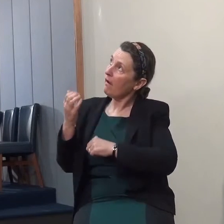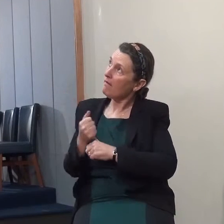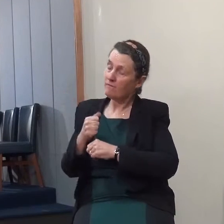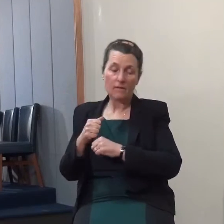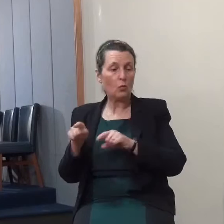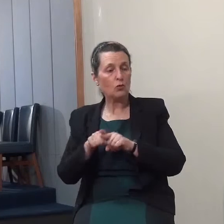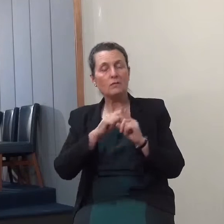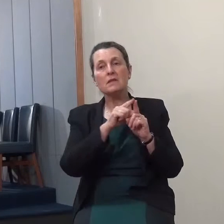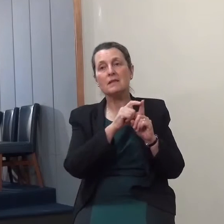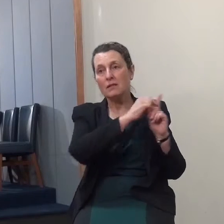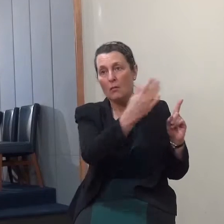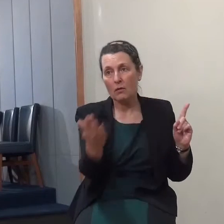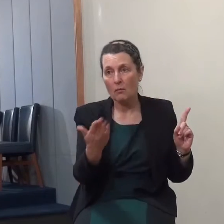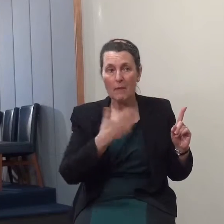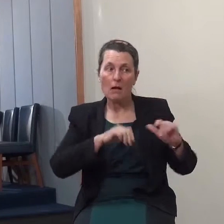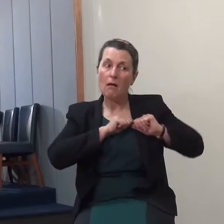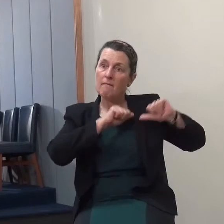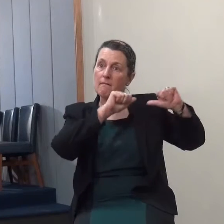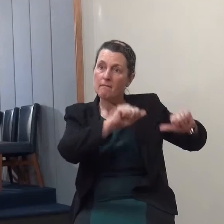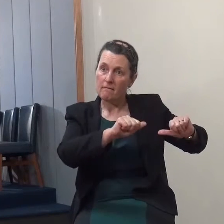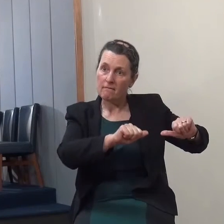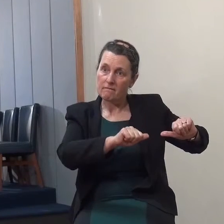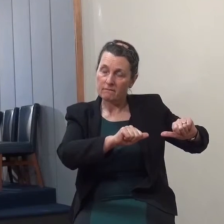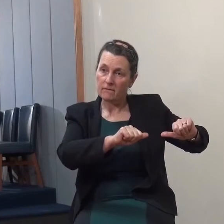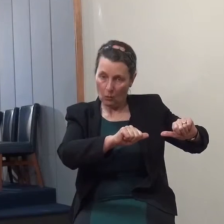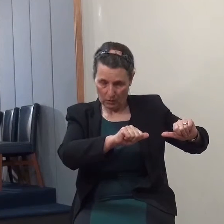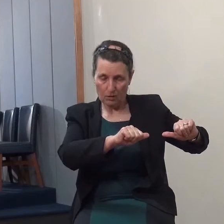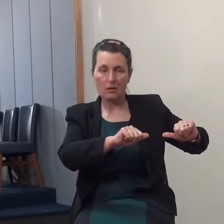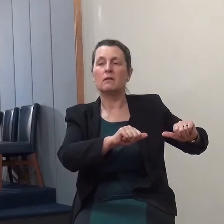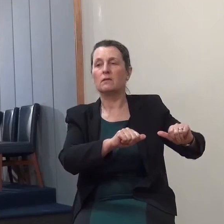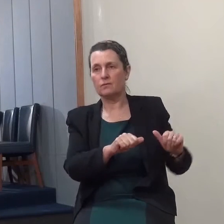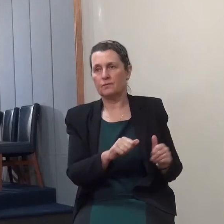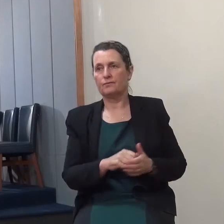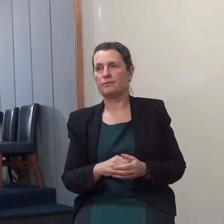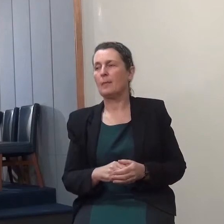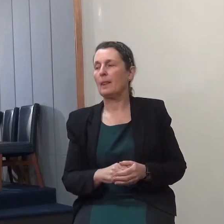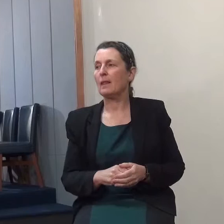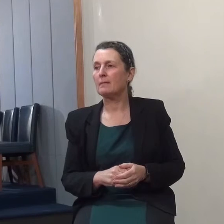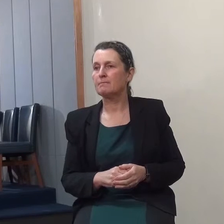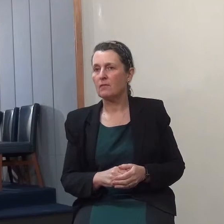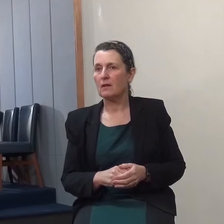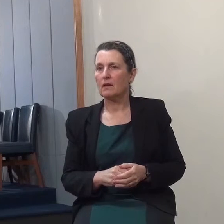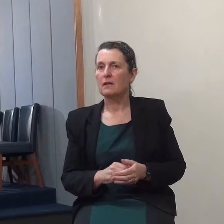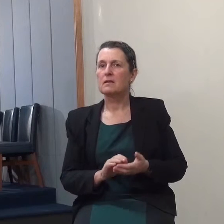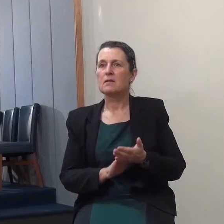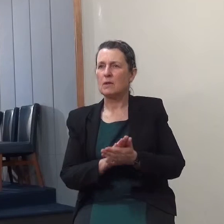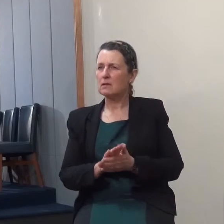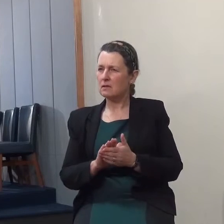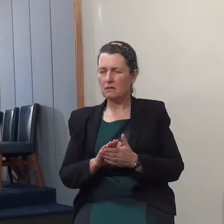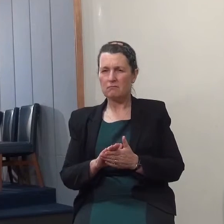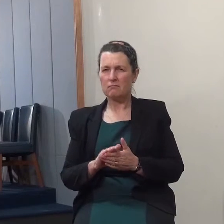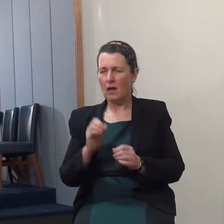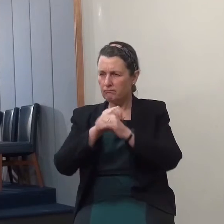end. My subject will be how the Lord shaped his disciples. And once again, before we